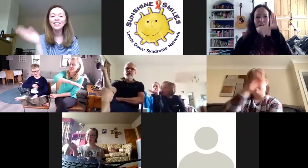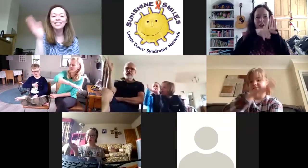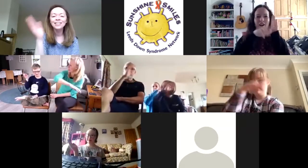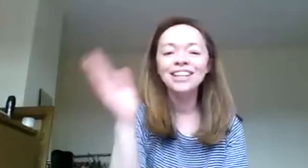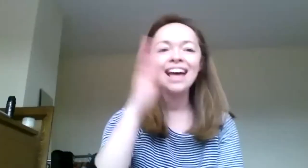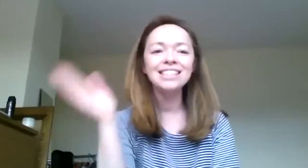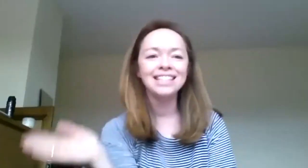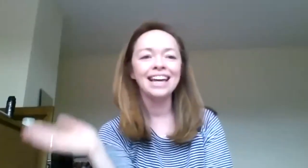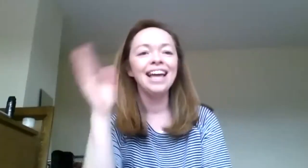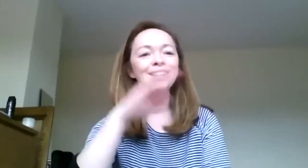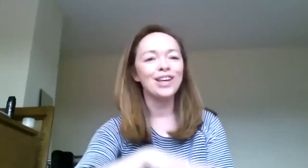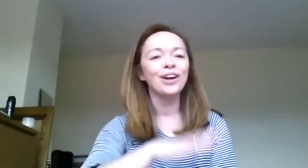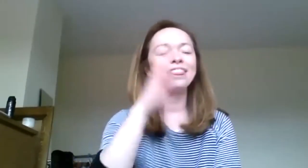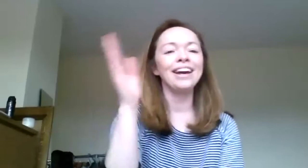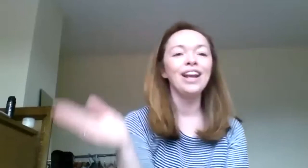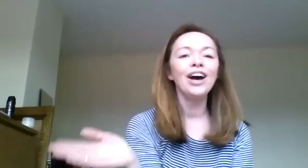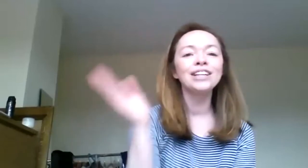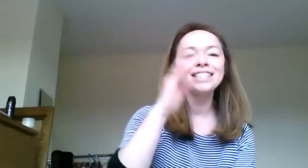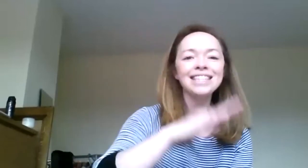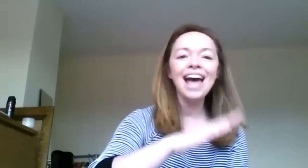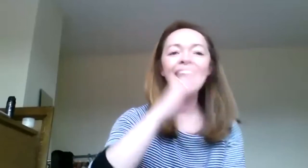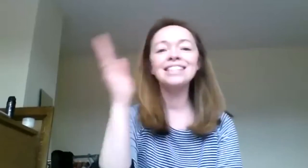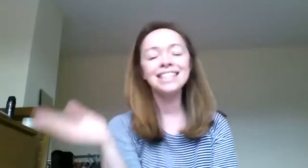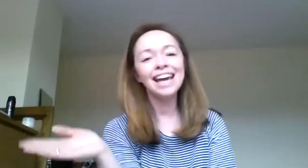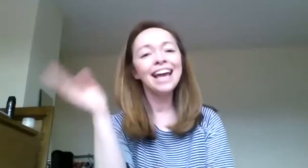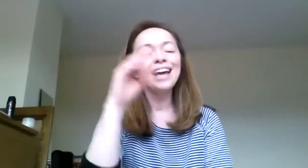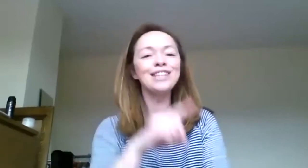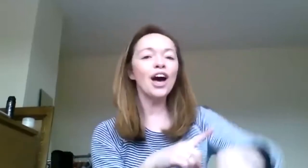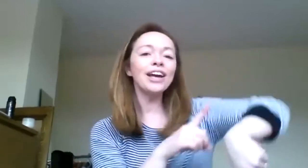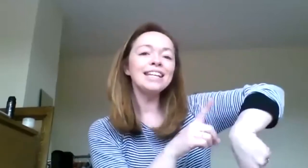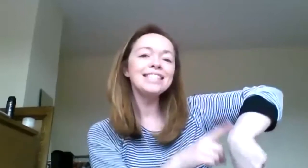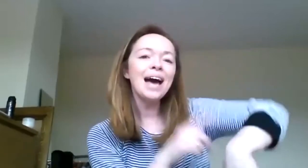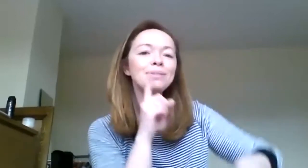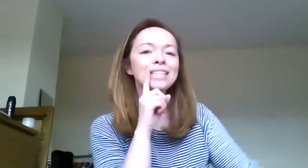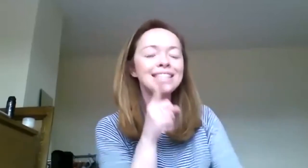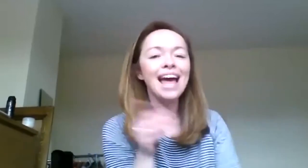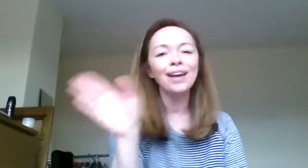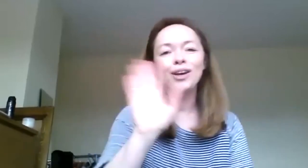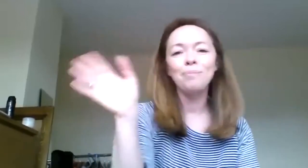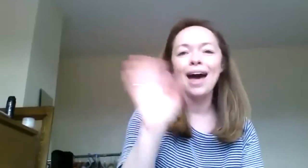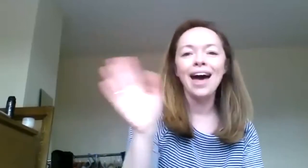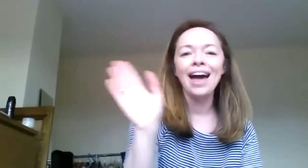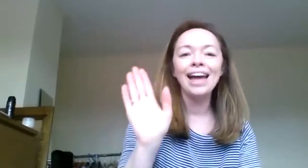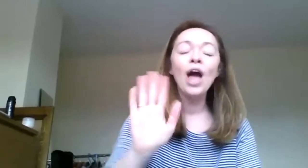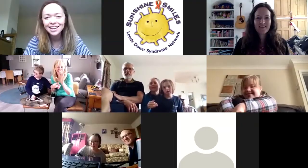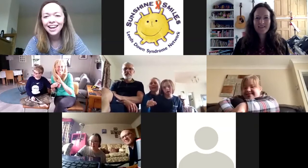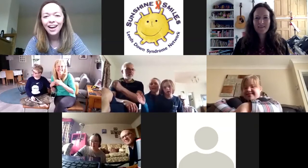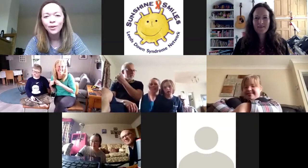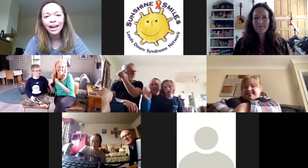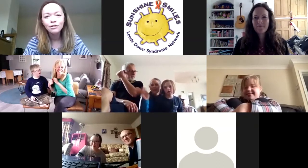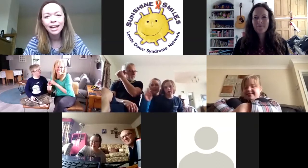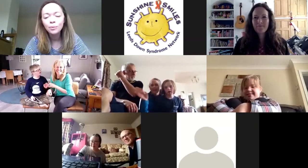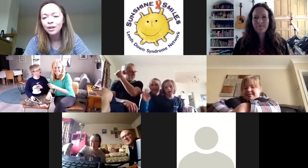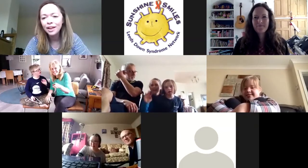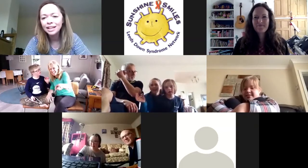clock says tick-tock, the clock says tick-tock, it's time to say goodbye.